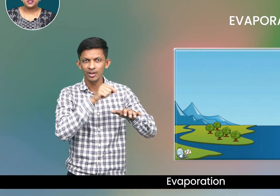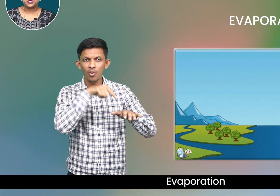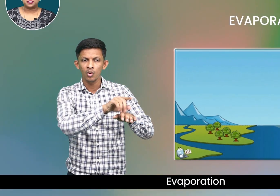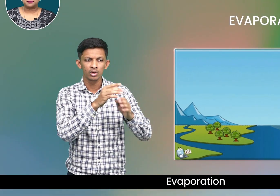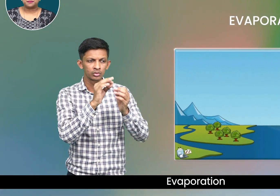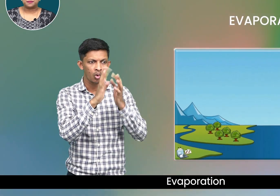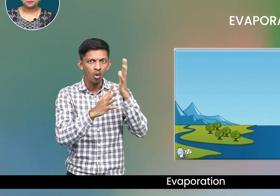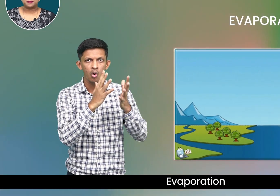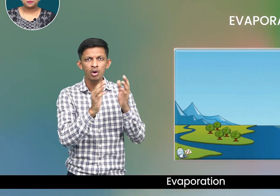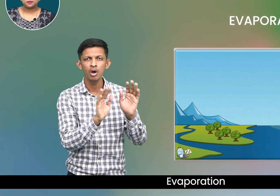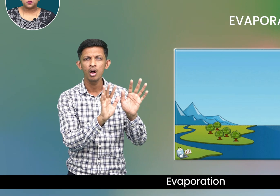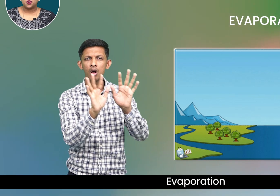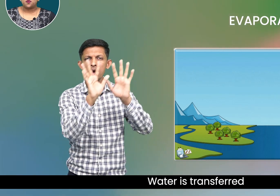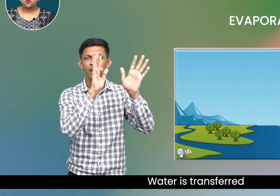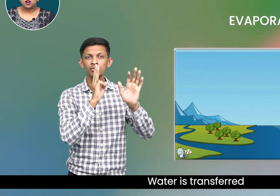Evaporation.